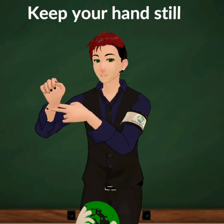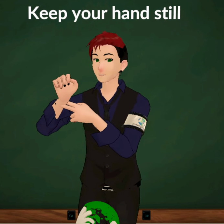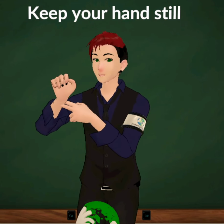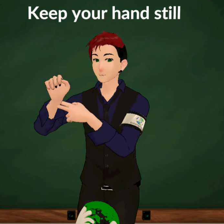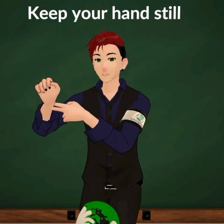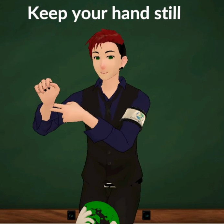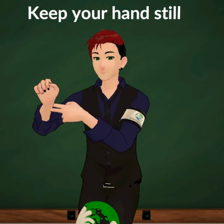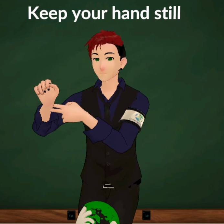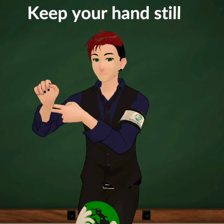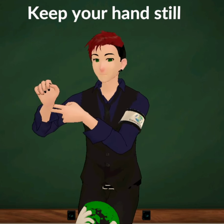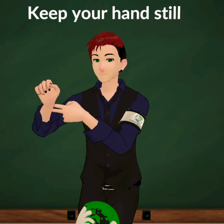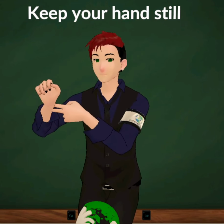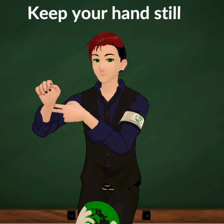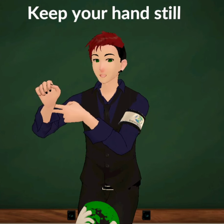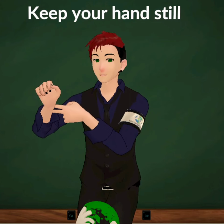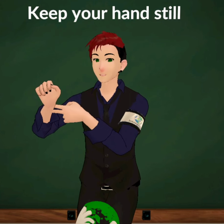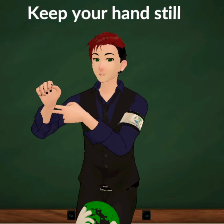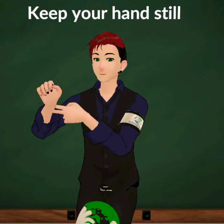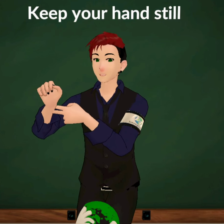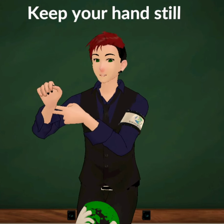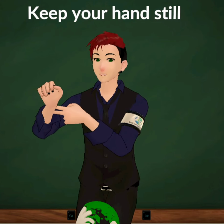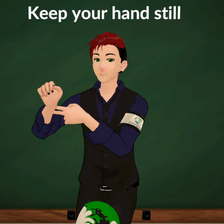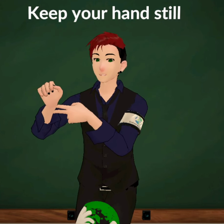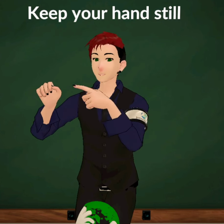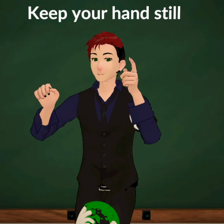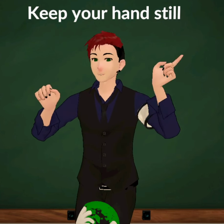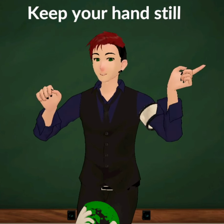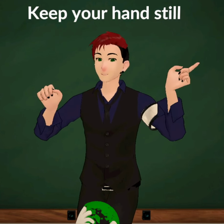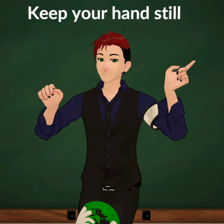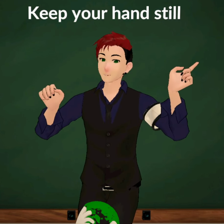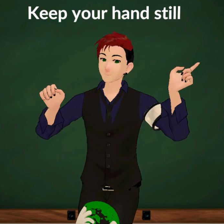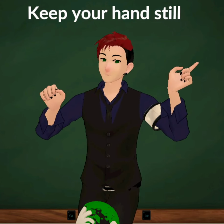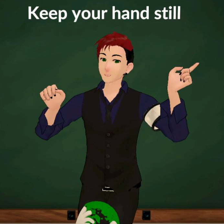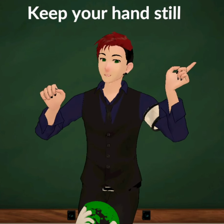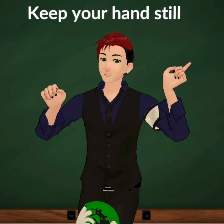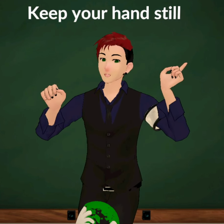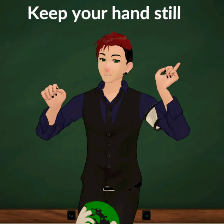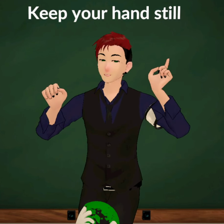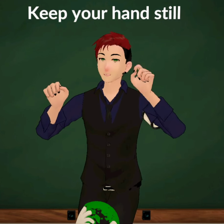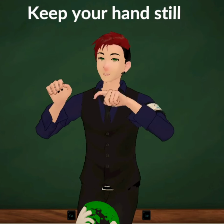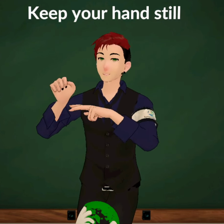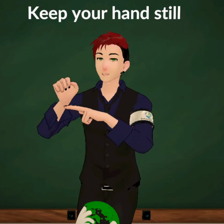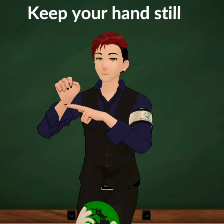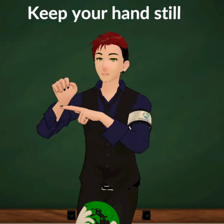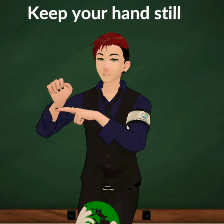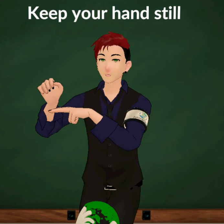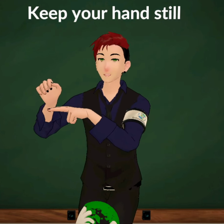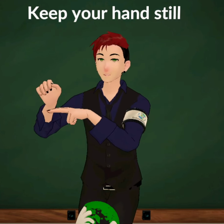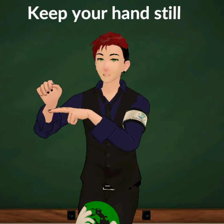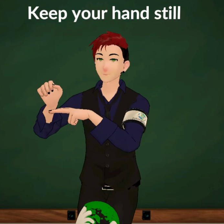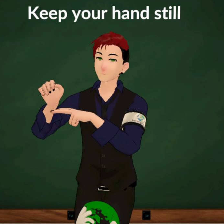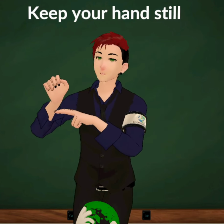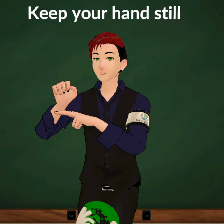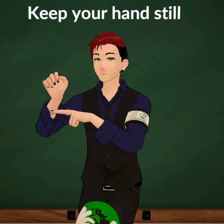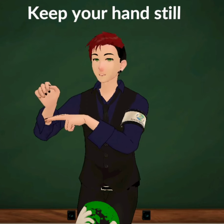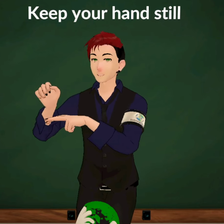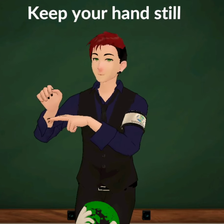just drag. The only exception is for Z's. Everything else, if it's a double letter, you drag it or bounce it.